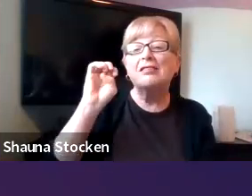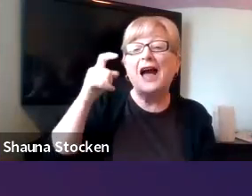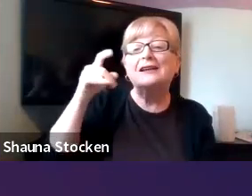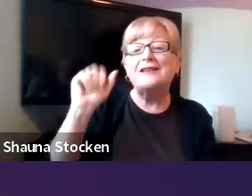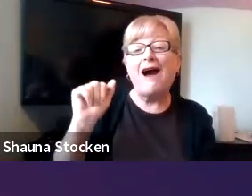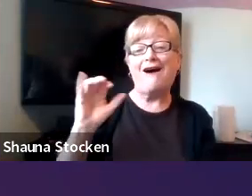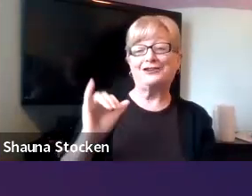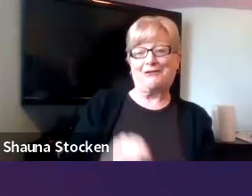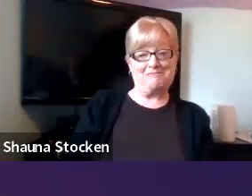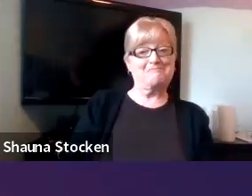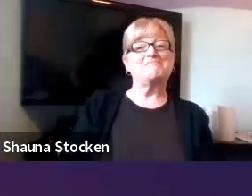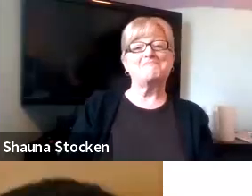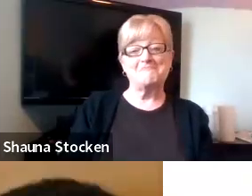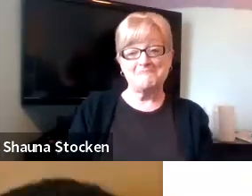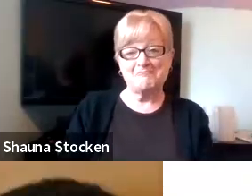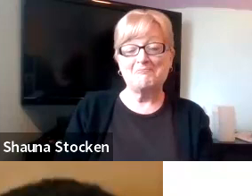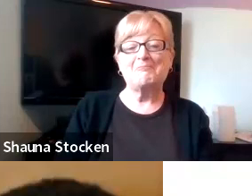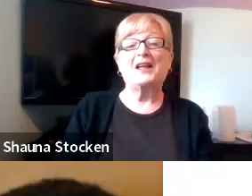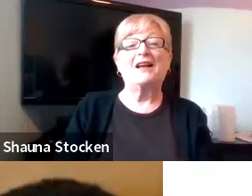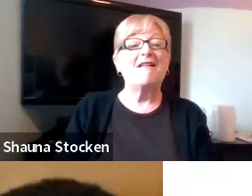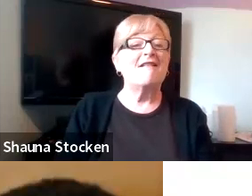Okay, I'll move on to the next slide.